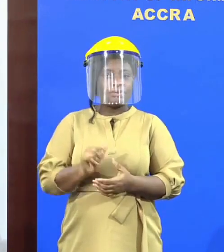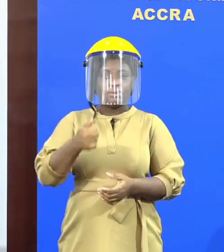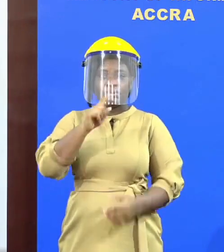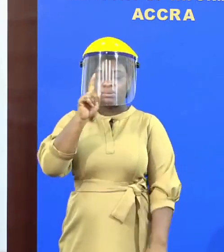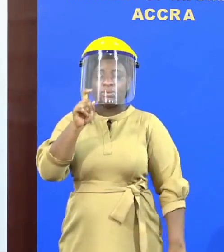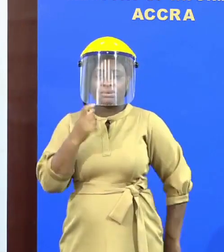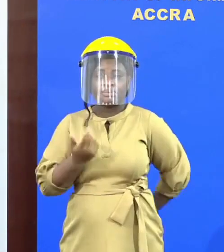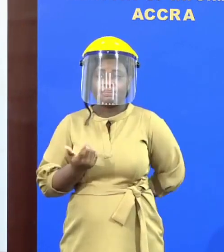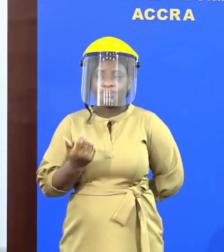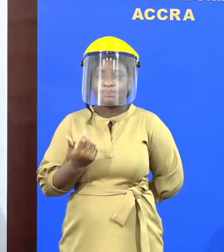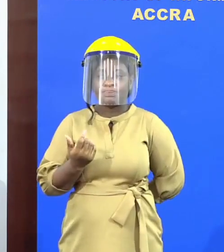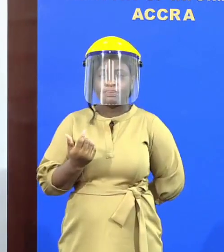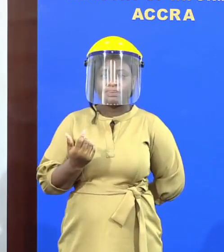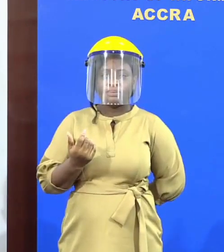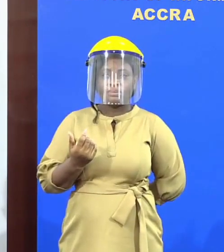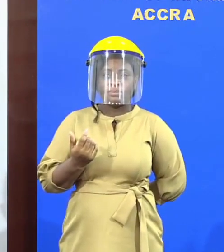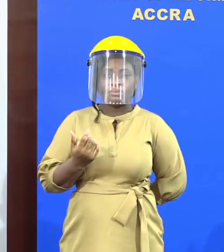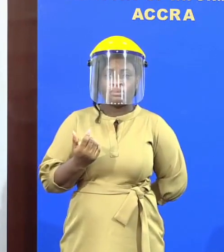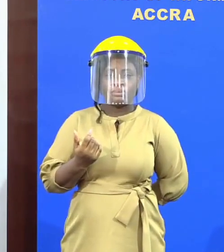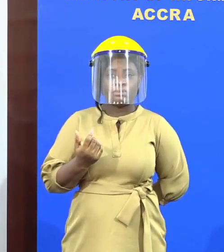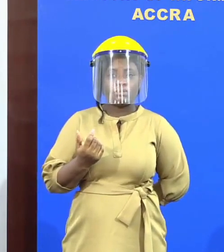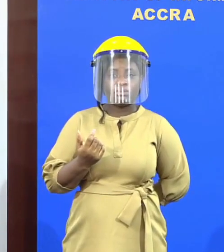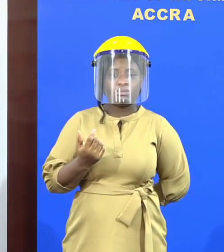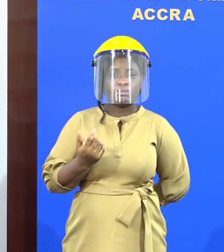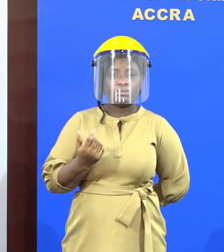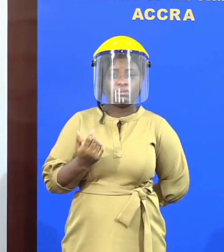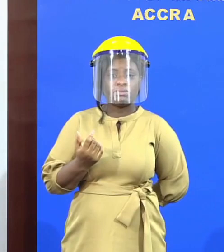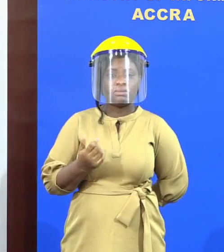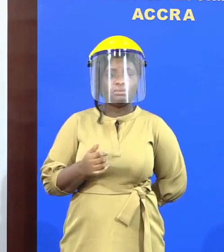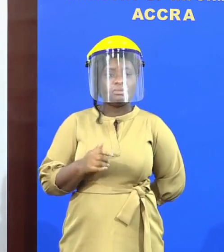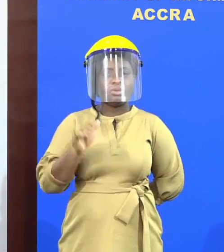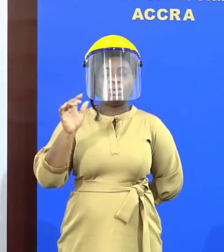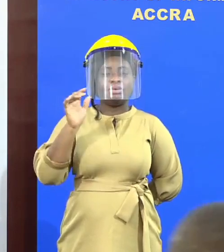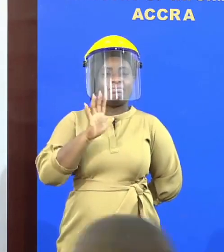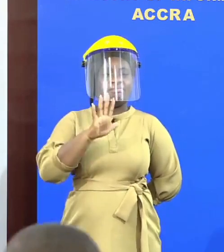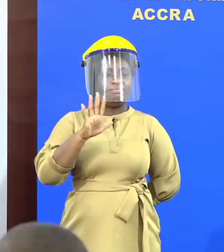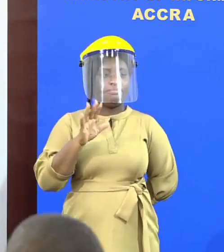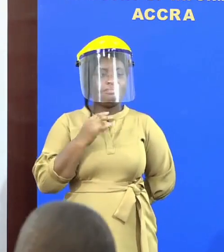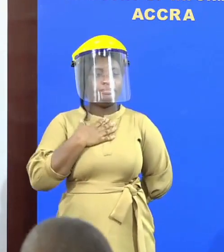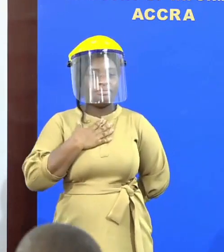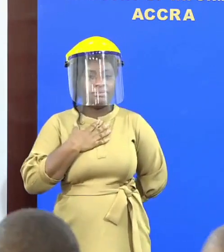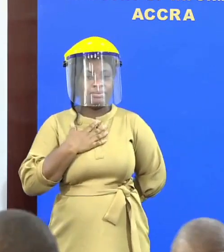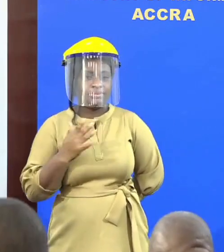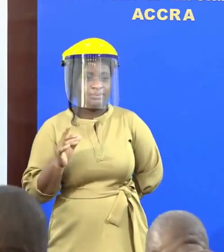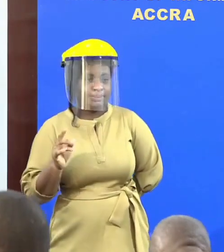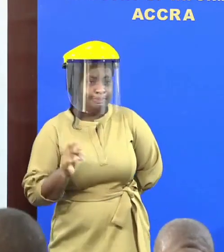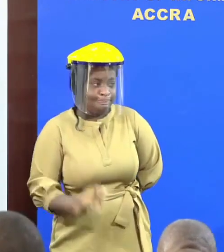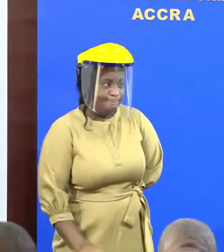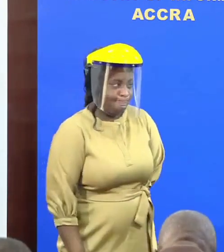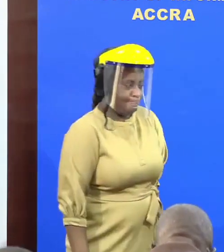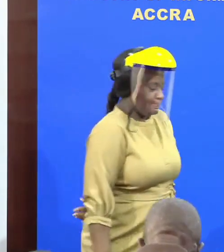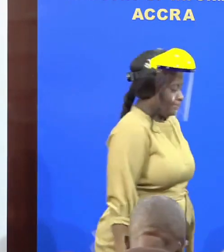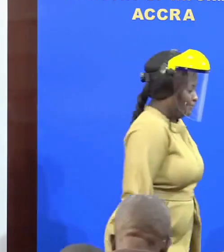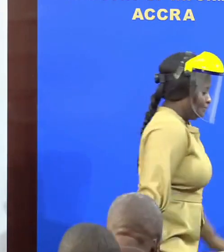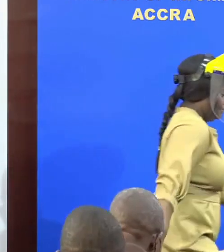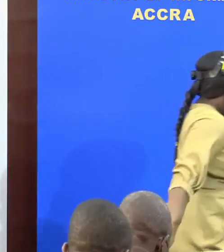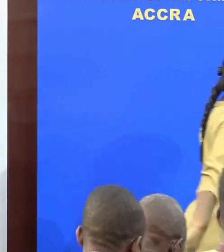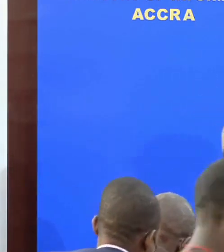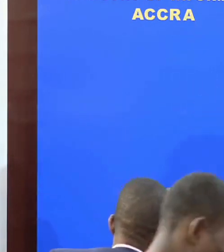If there are any takers. 1, 2, 3, 4, 5. That's the first set. 1, 2, 3, 4, 5. So first set.